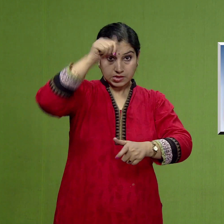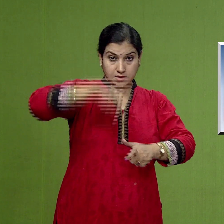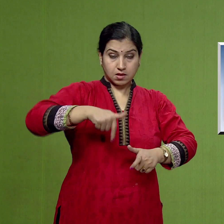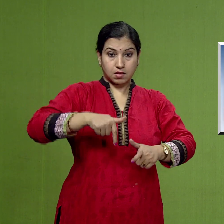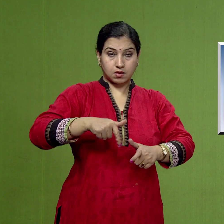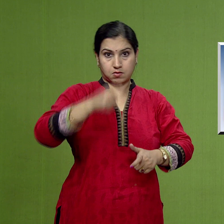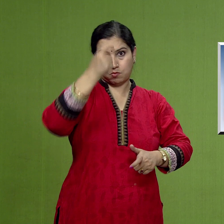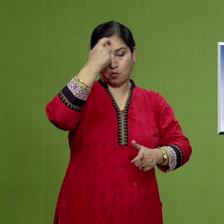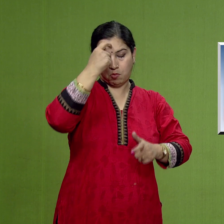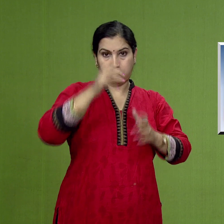problem.